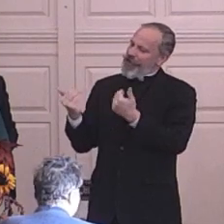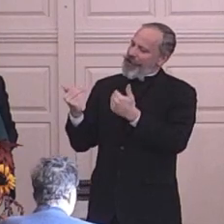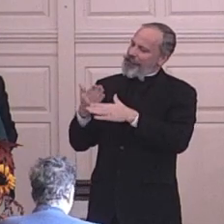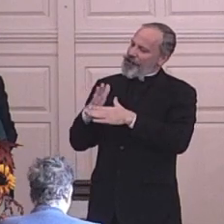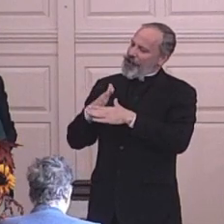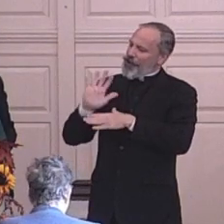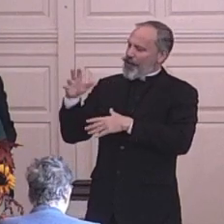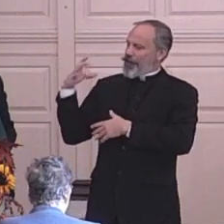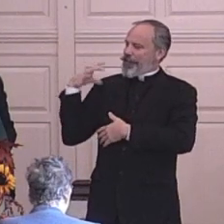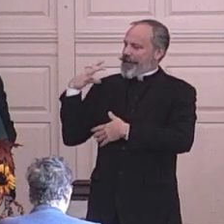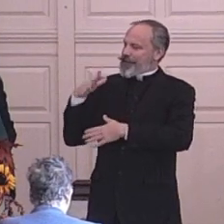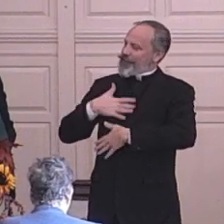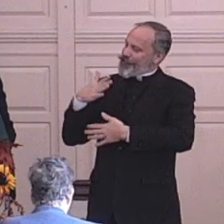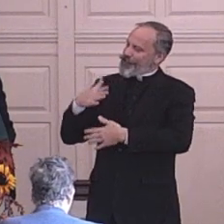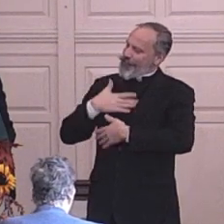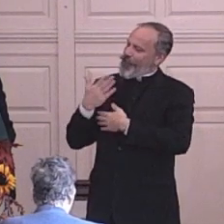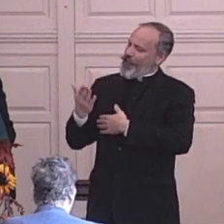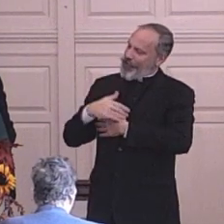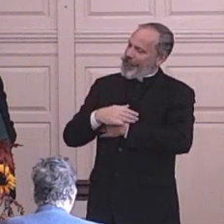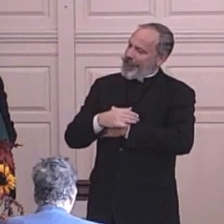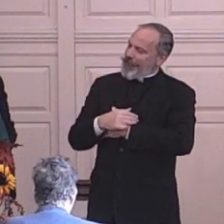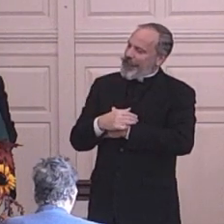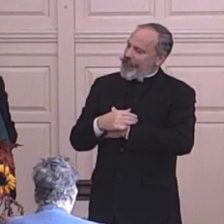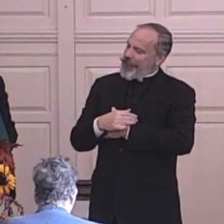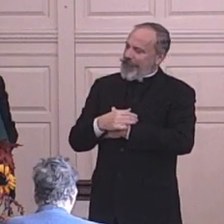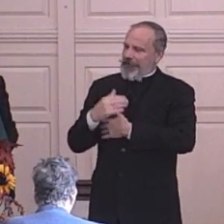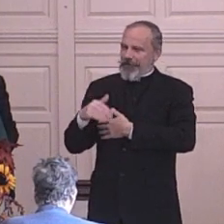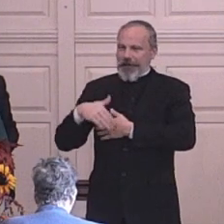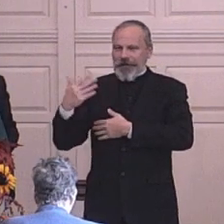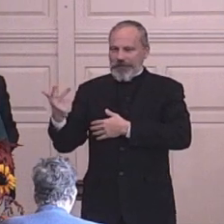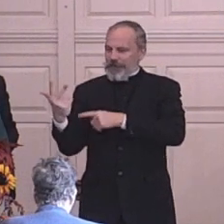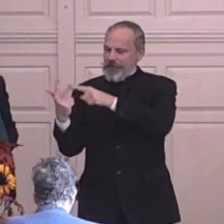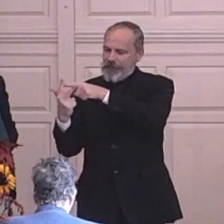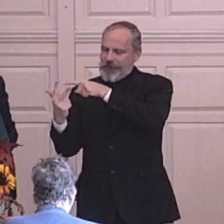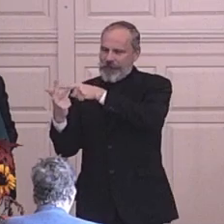Come share your master's joy." Then the one